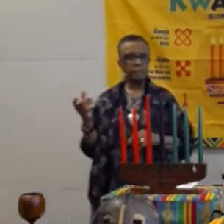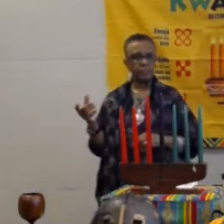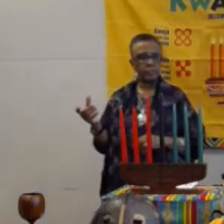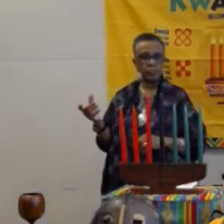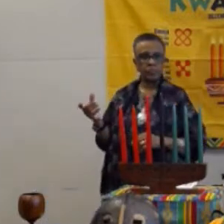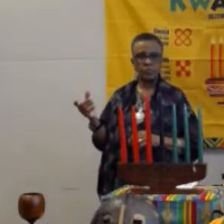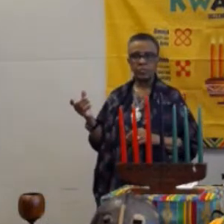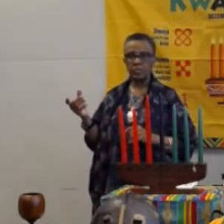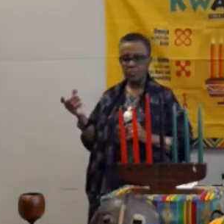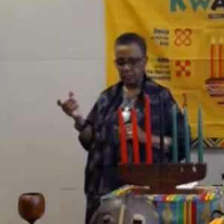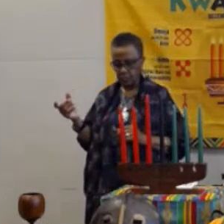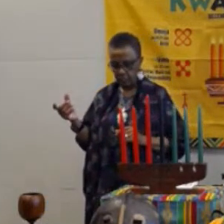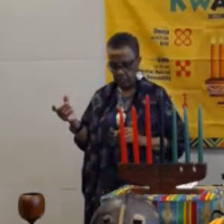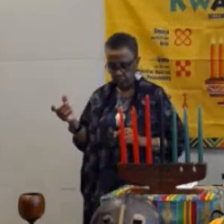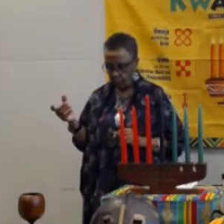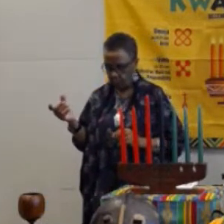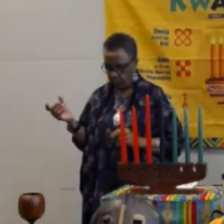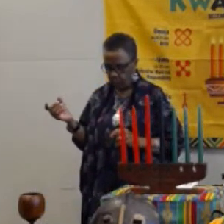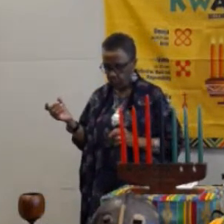that.